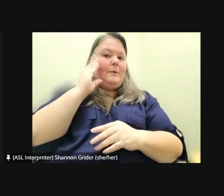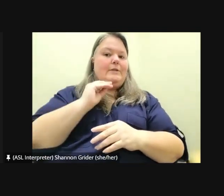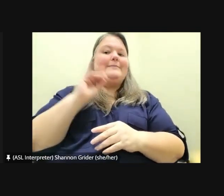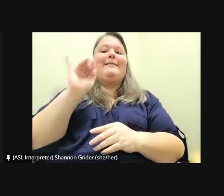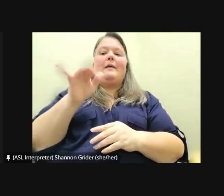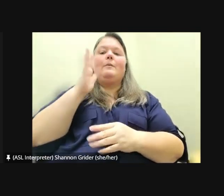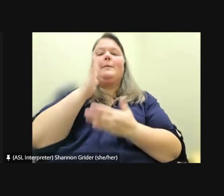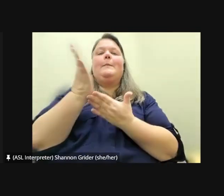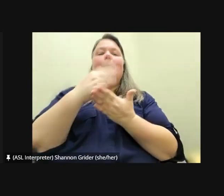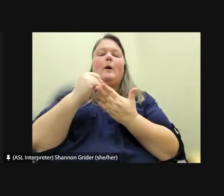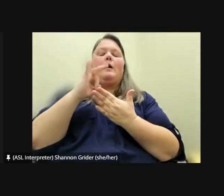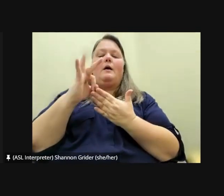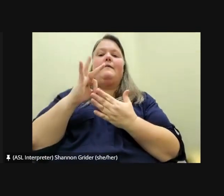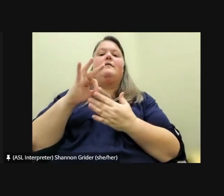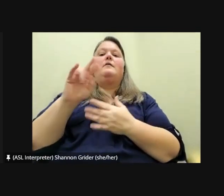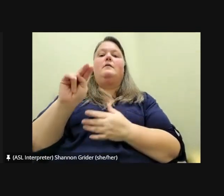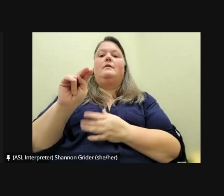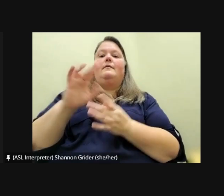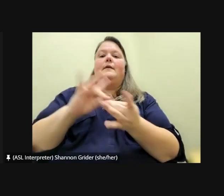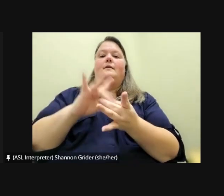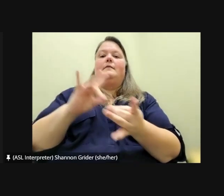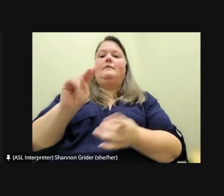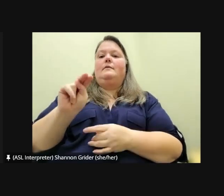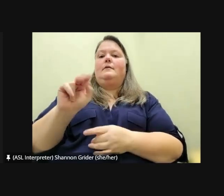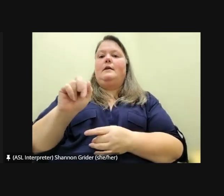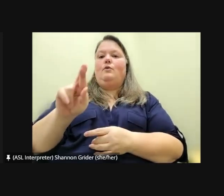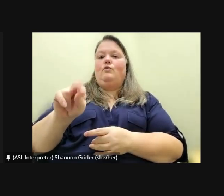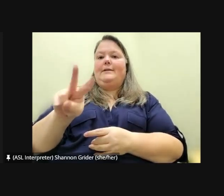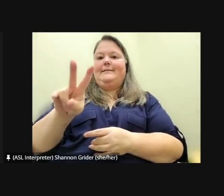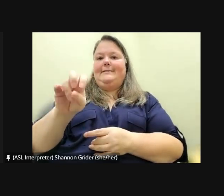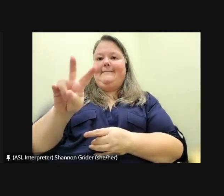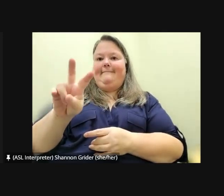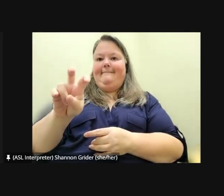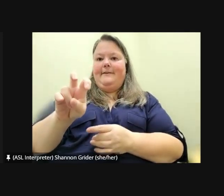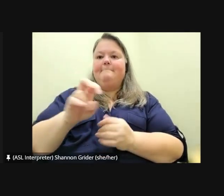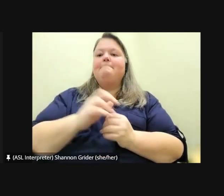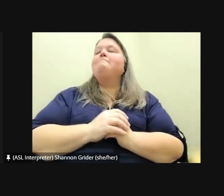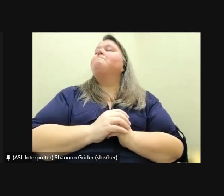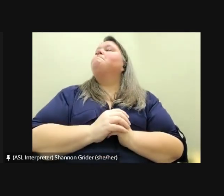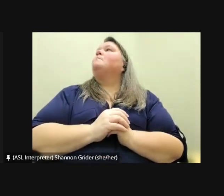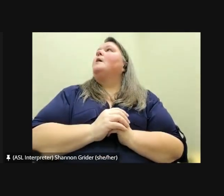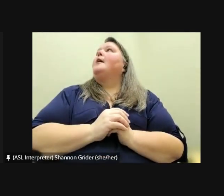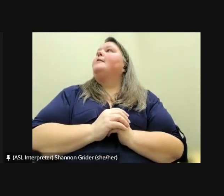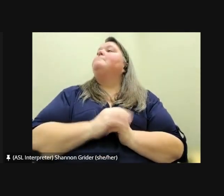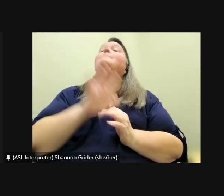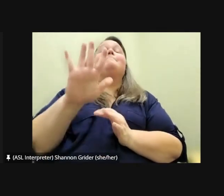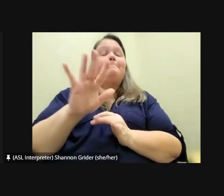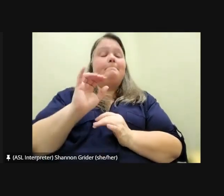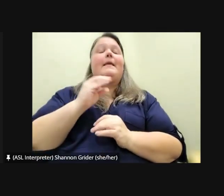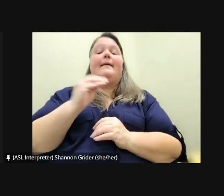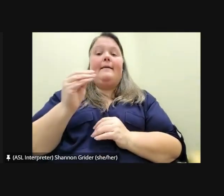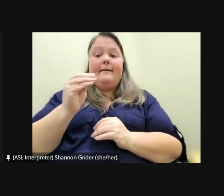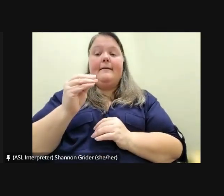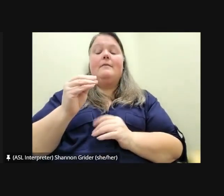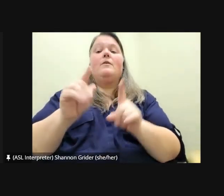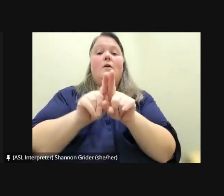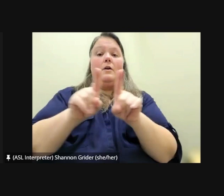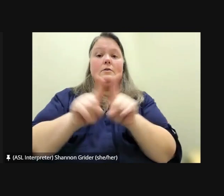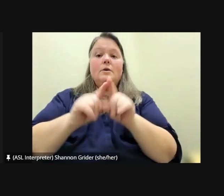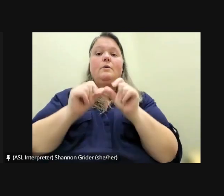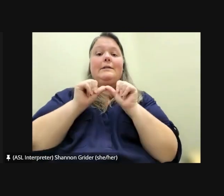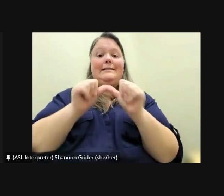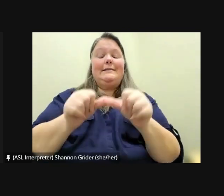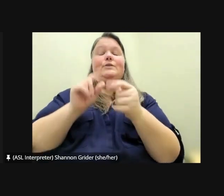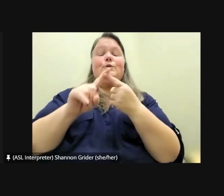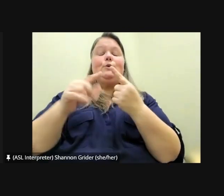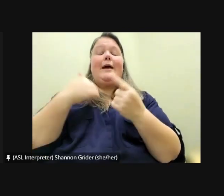going to bring forward at the April convening. So that would be really exciting. And to also continue to have that feedback loop